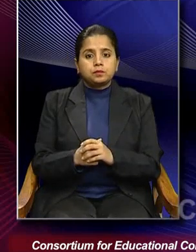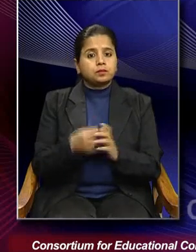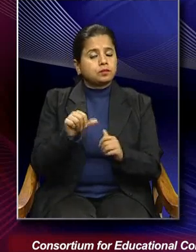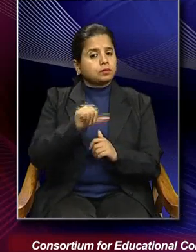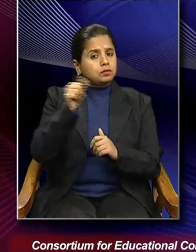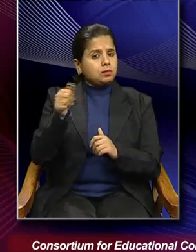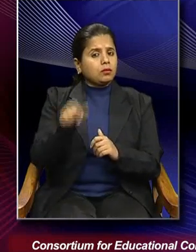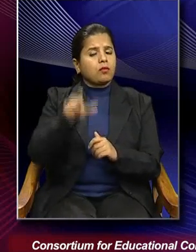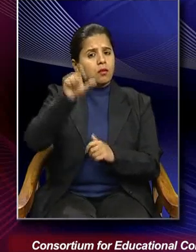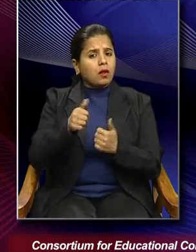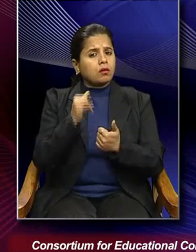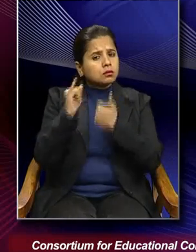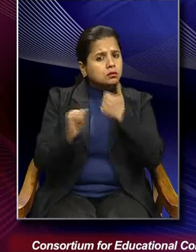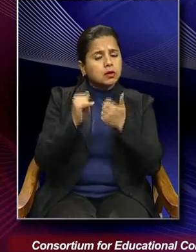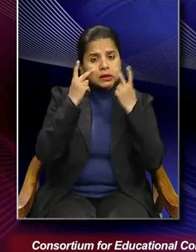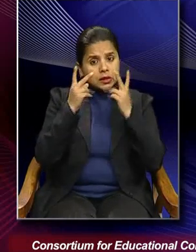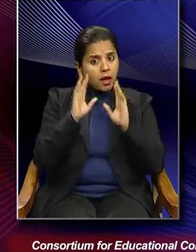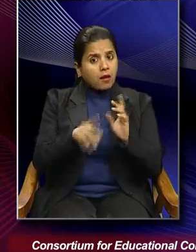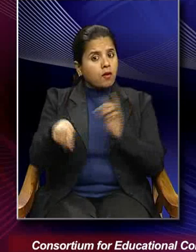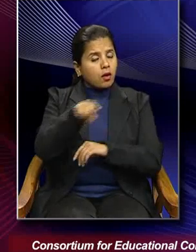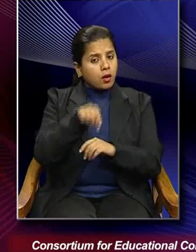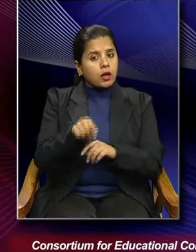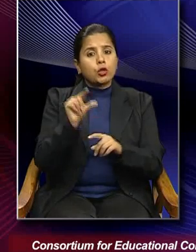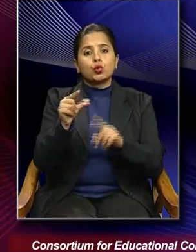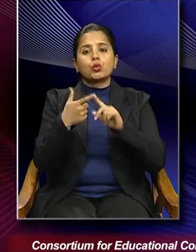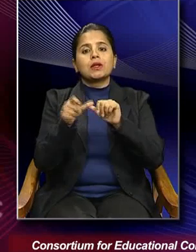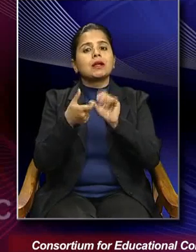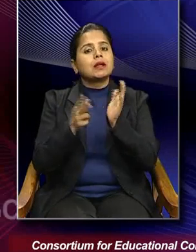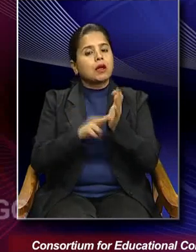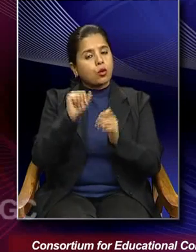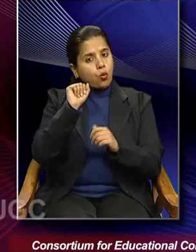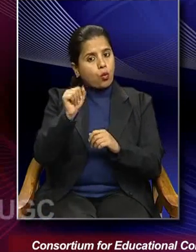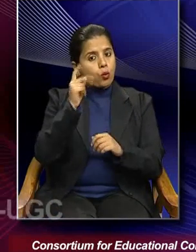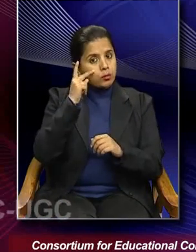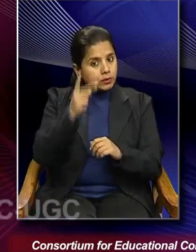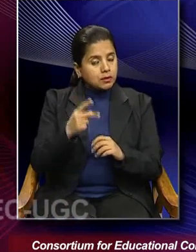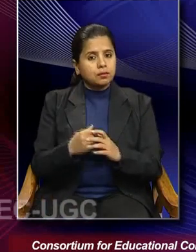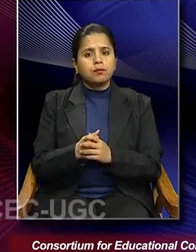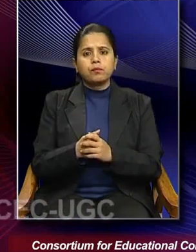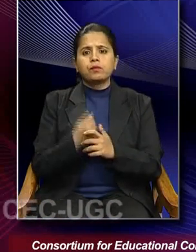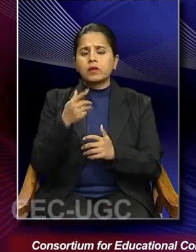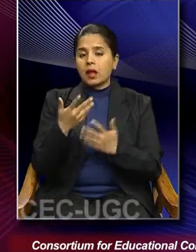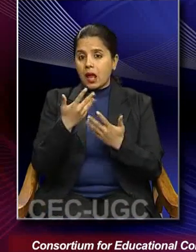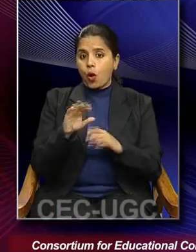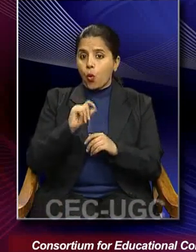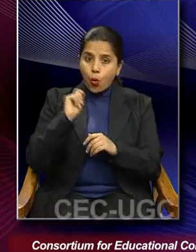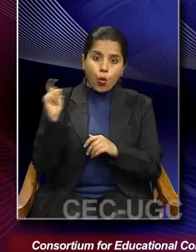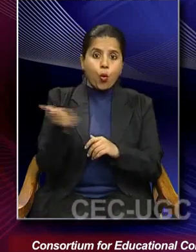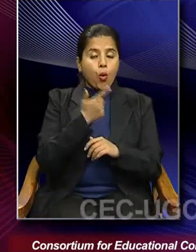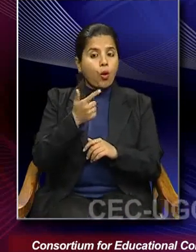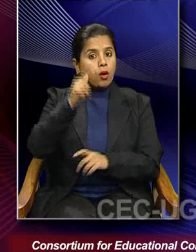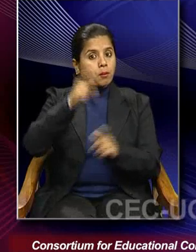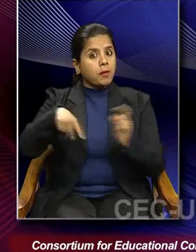Another criticism to this particular approach of utilitarian is that not all